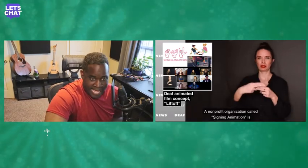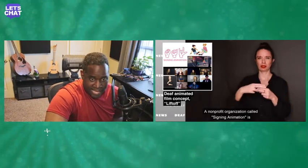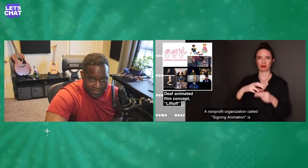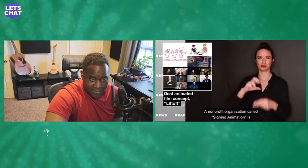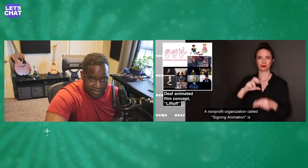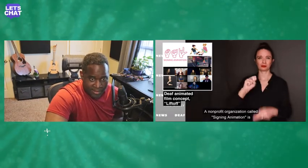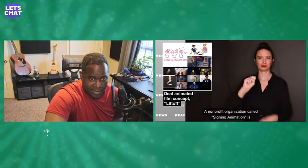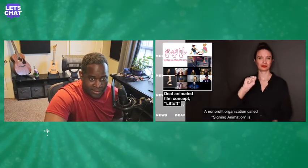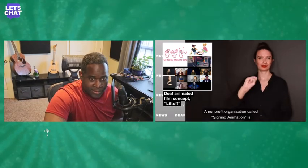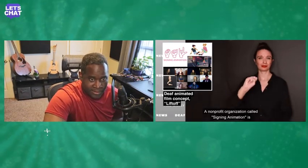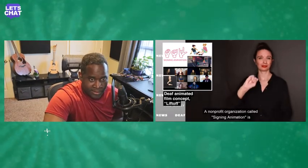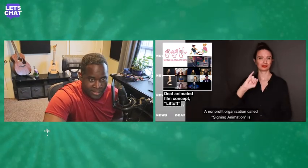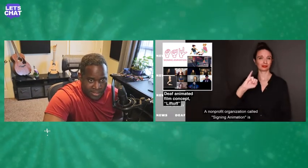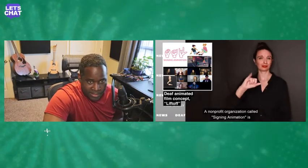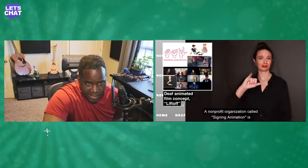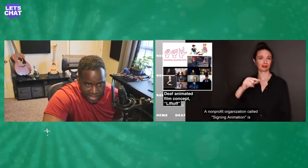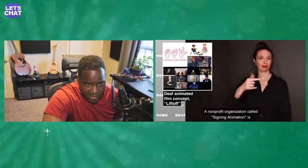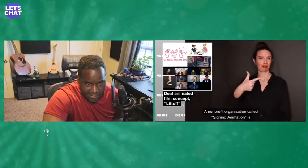named